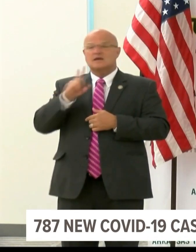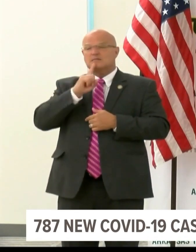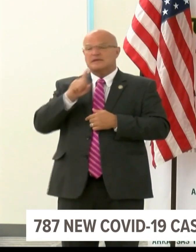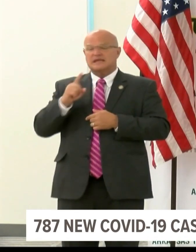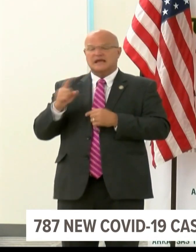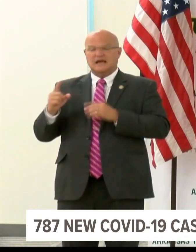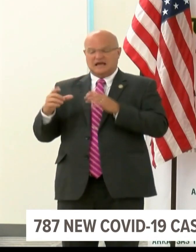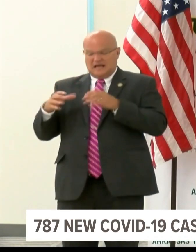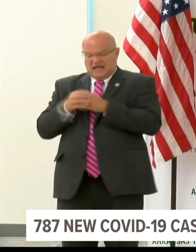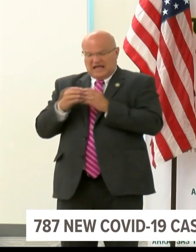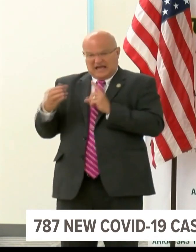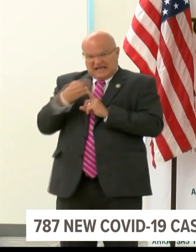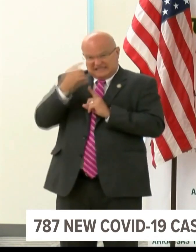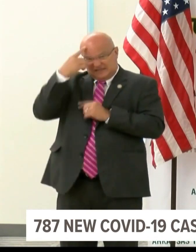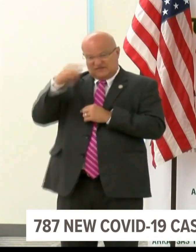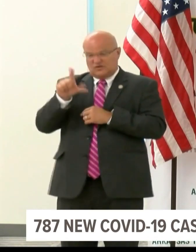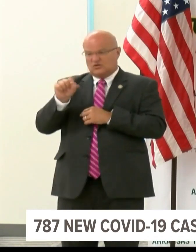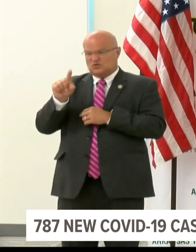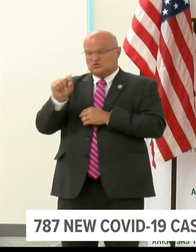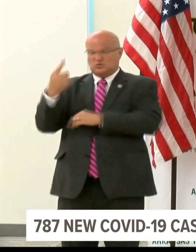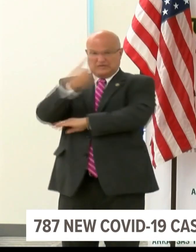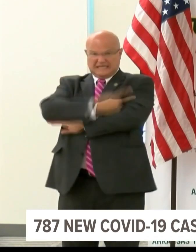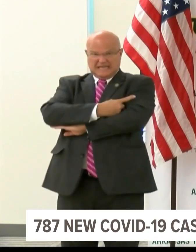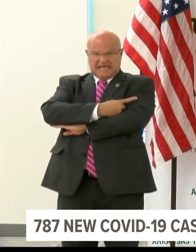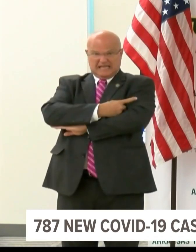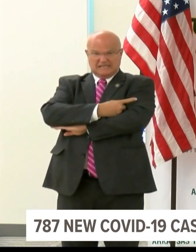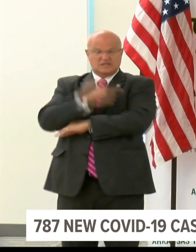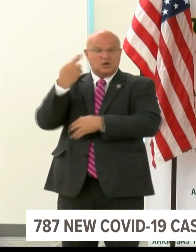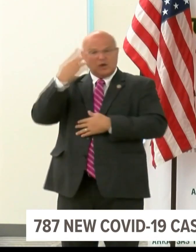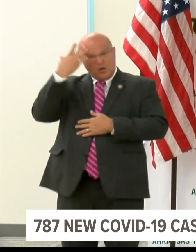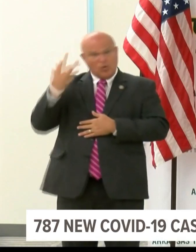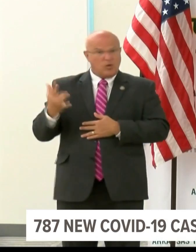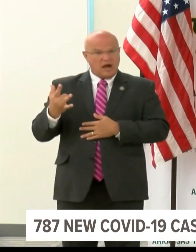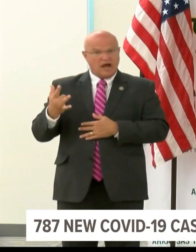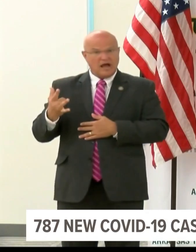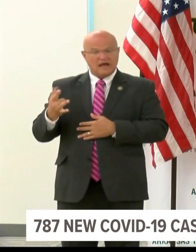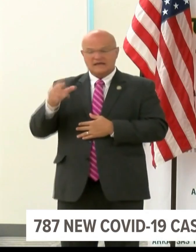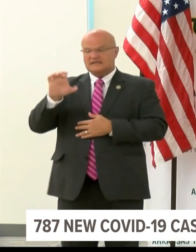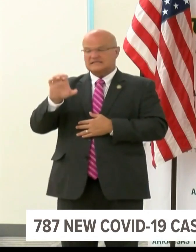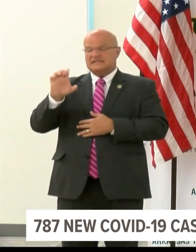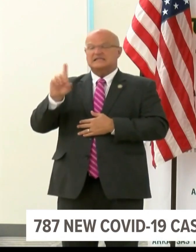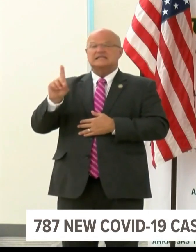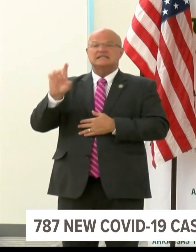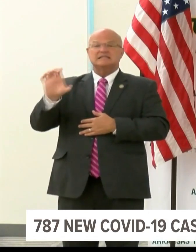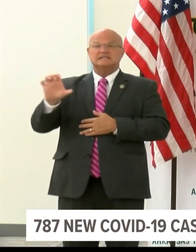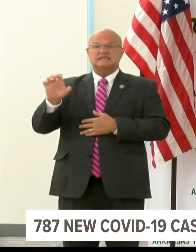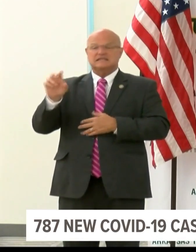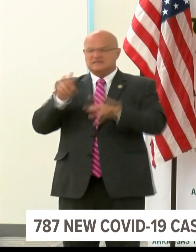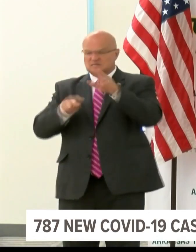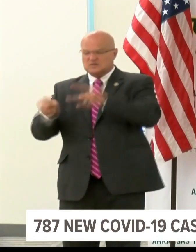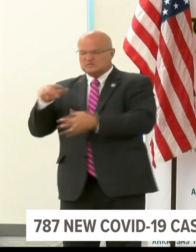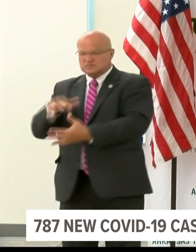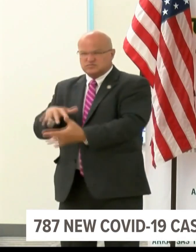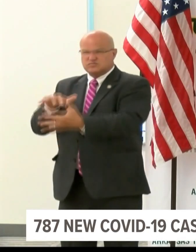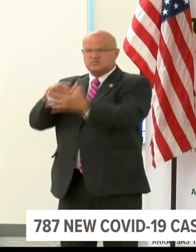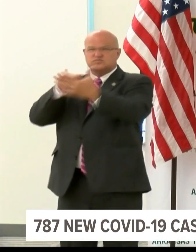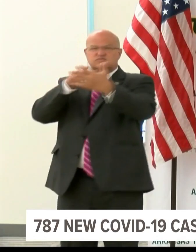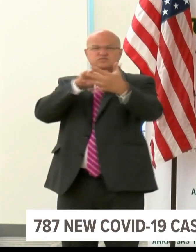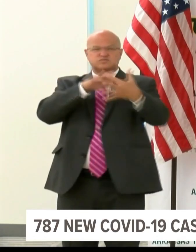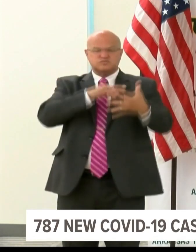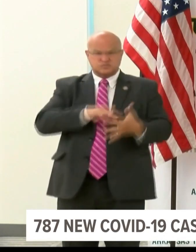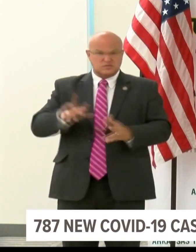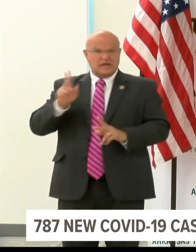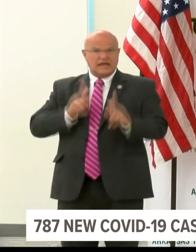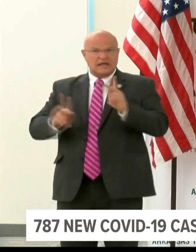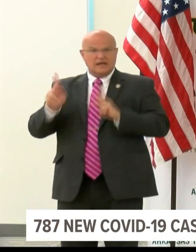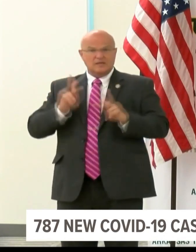be isolated for 20 days. And the reason for this is that the CDC has looked at studies, and